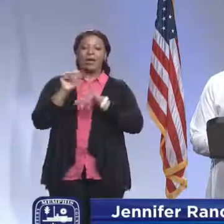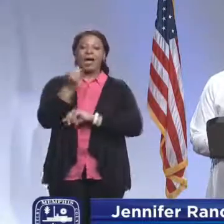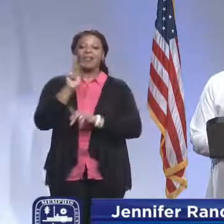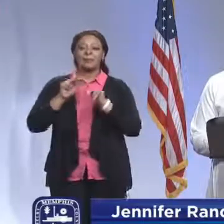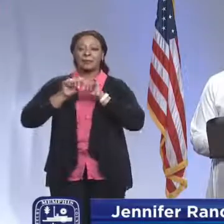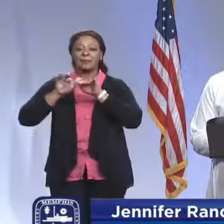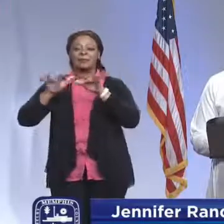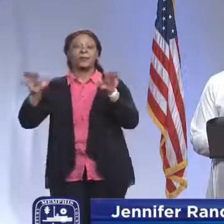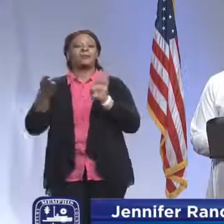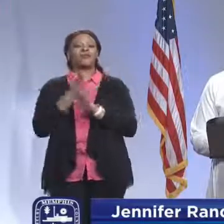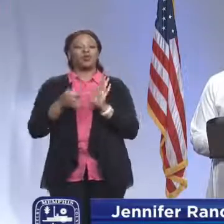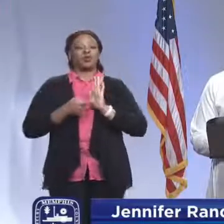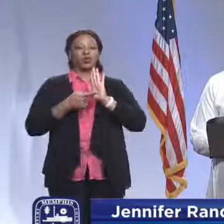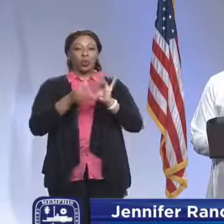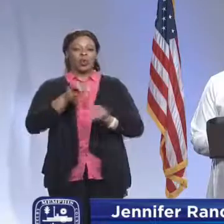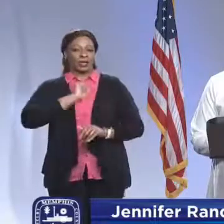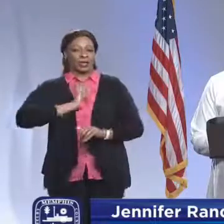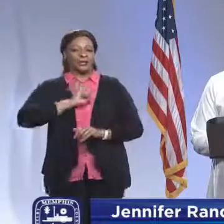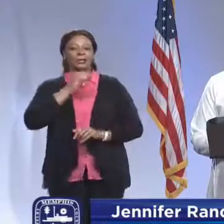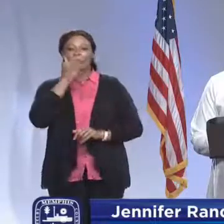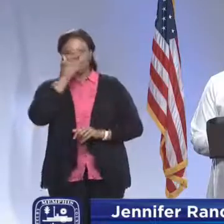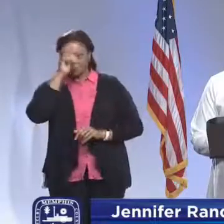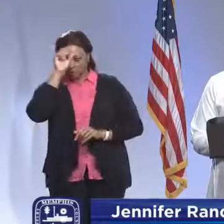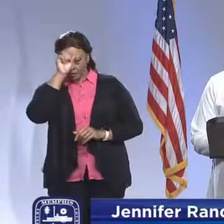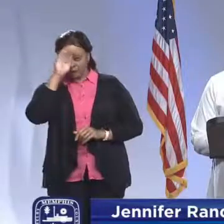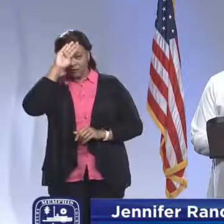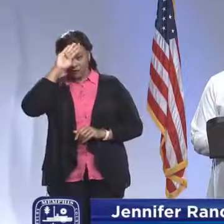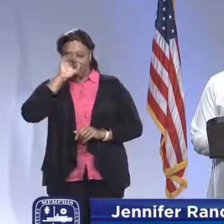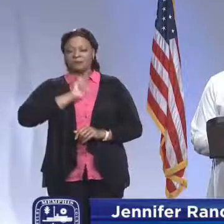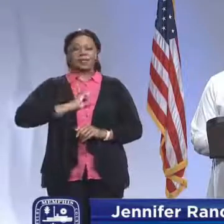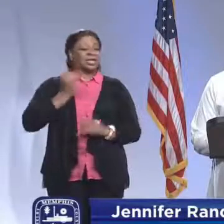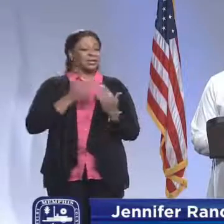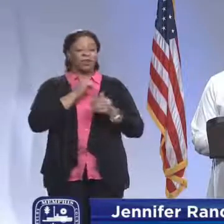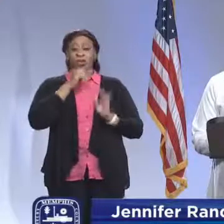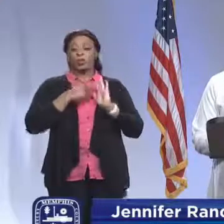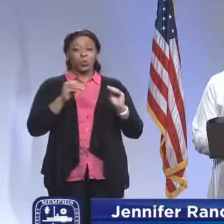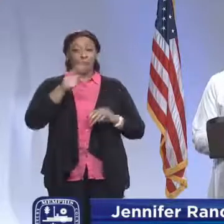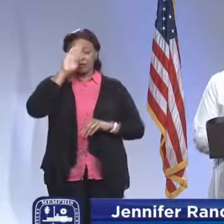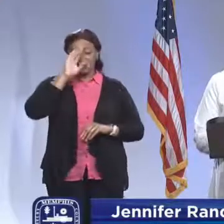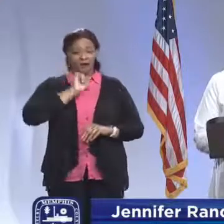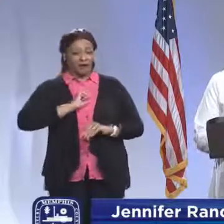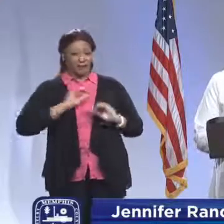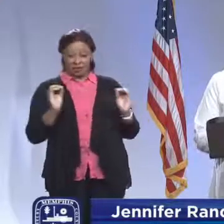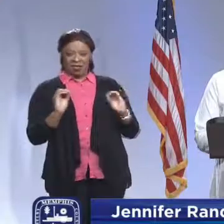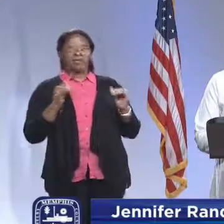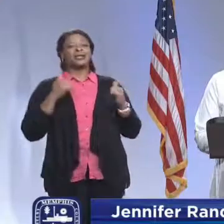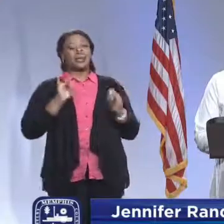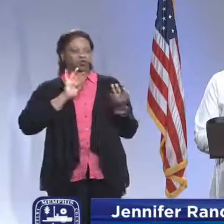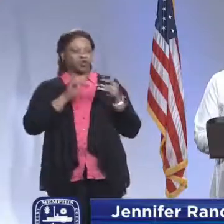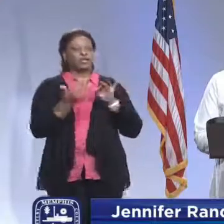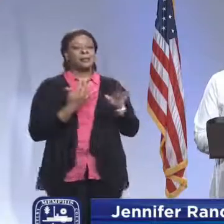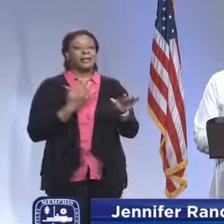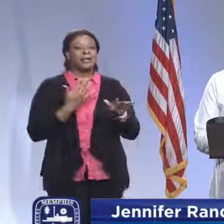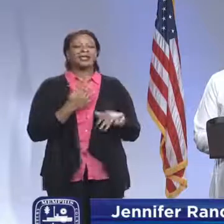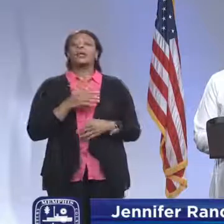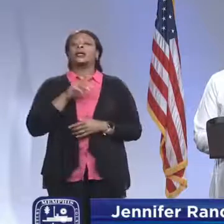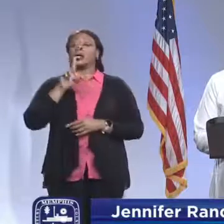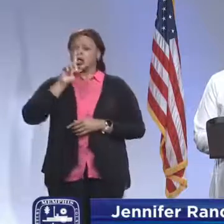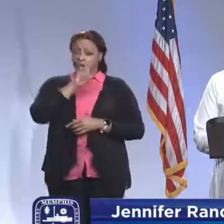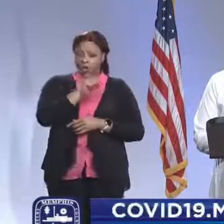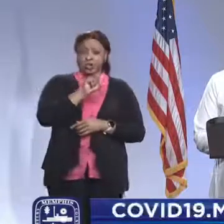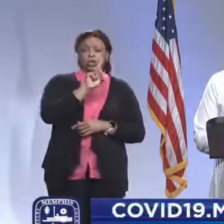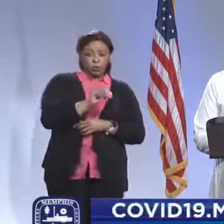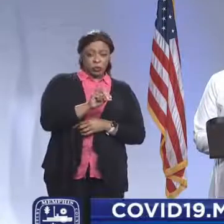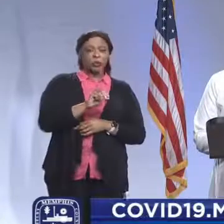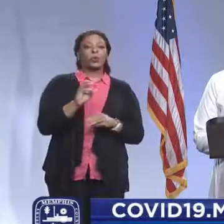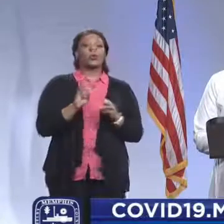before showing symptoms, even if they are not showing symptoms at all. Another do is use